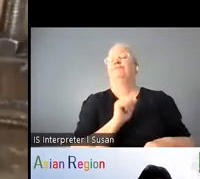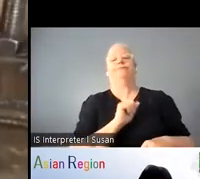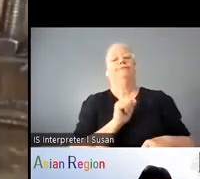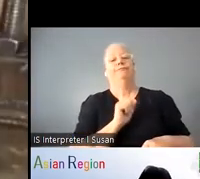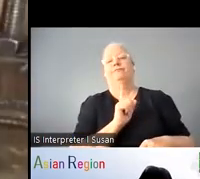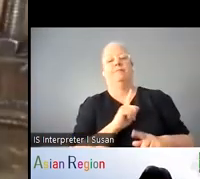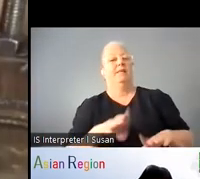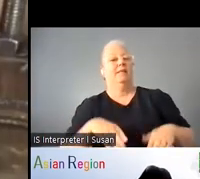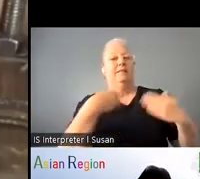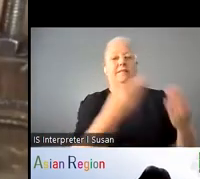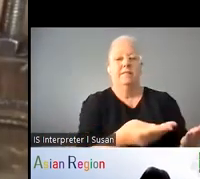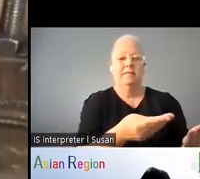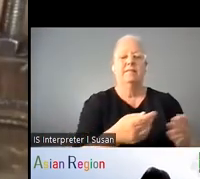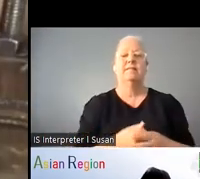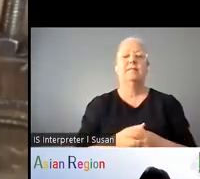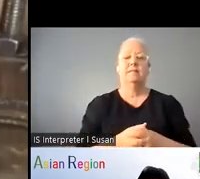In the next slide,